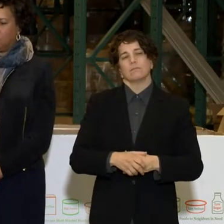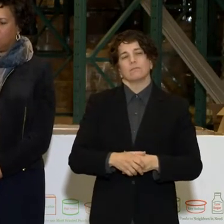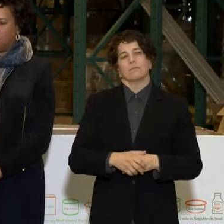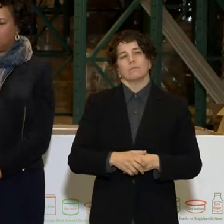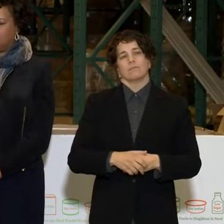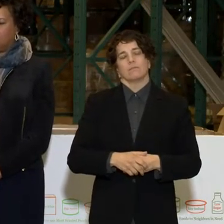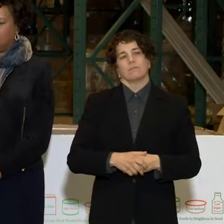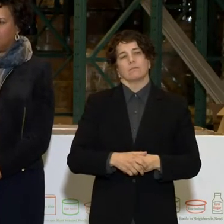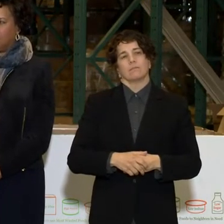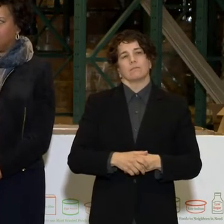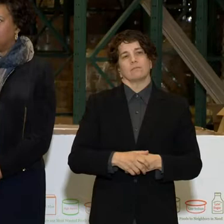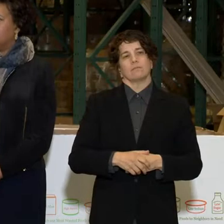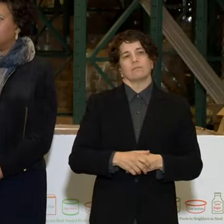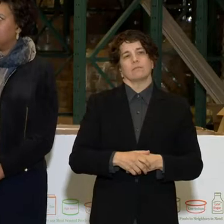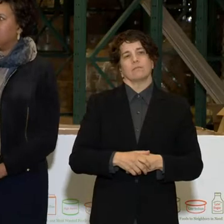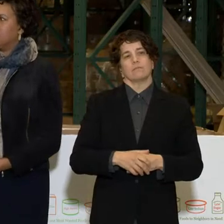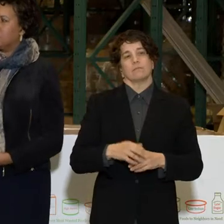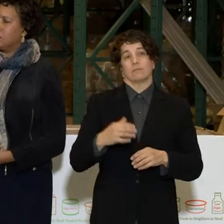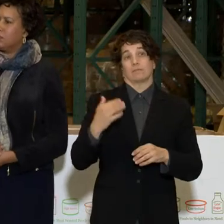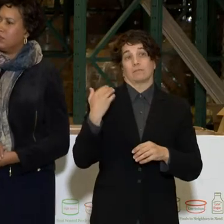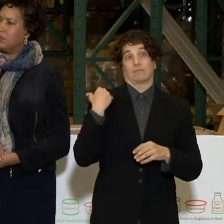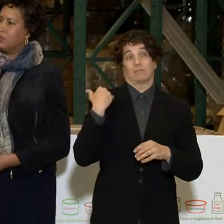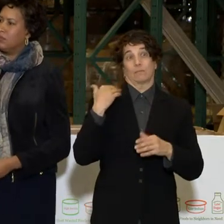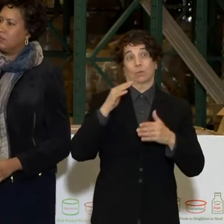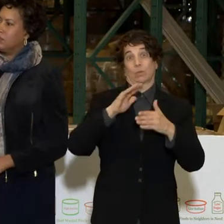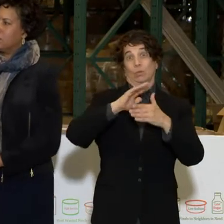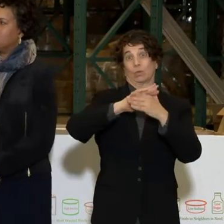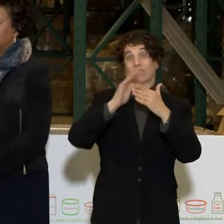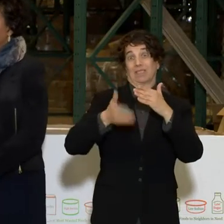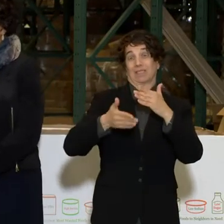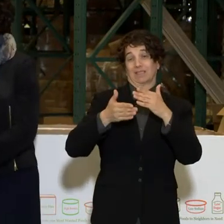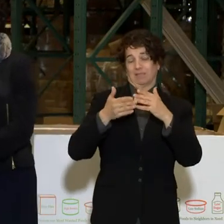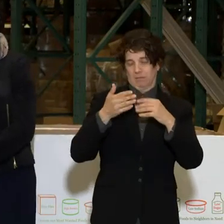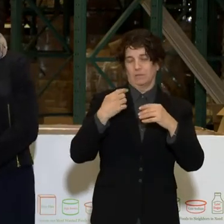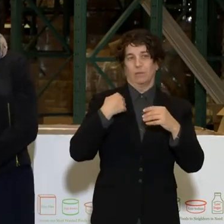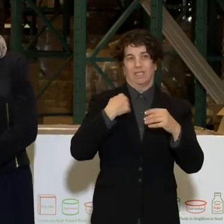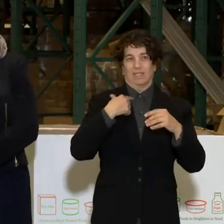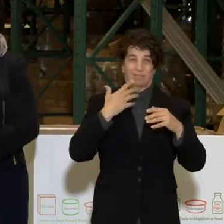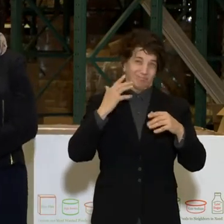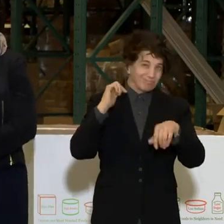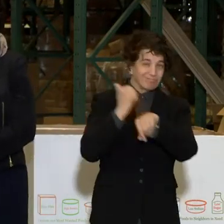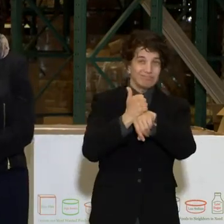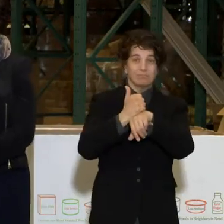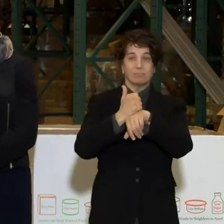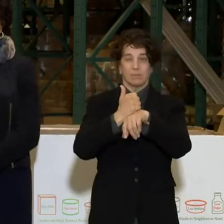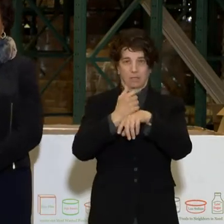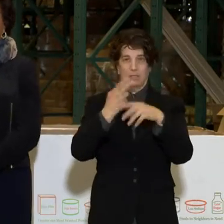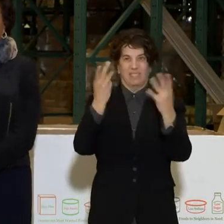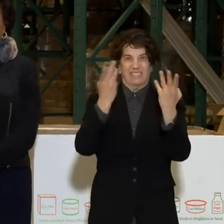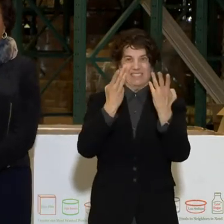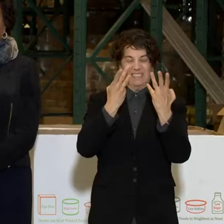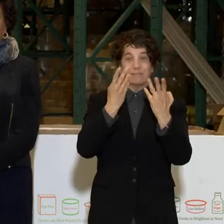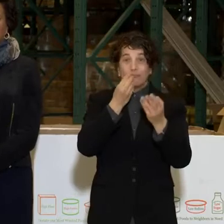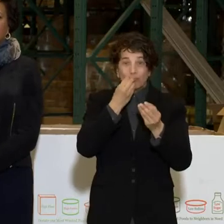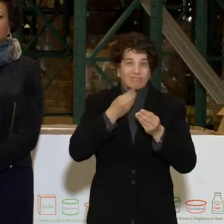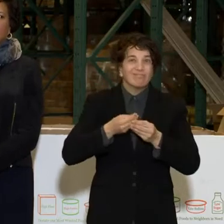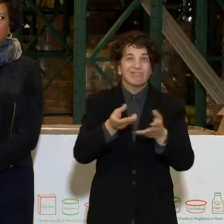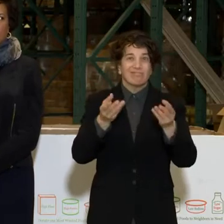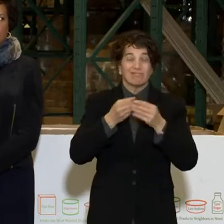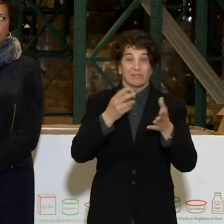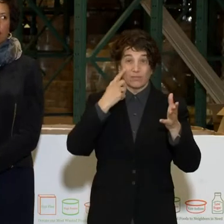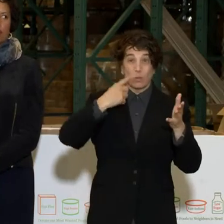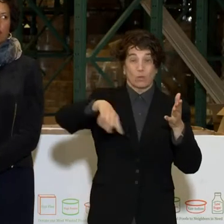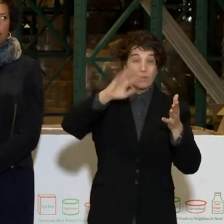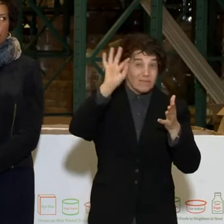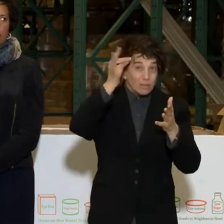federal workers and contractors. It's just really interesting to hear the stories of people in line, those who've supported and who've donated to the food